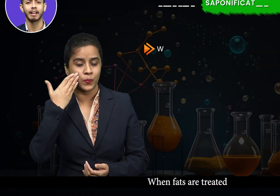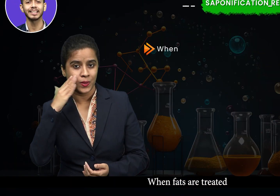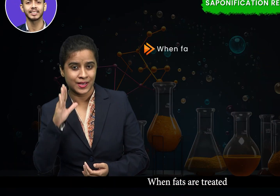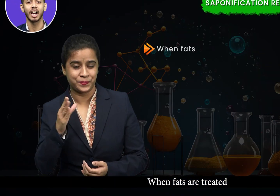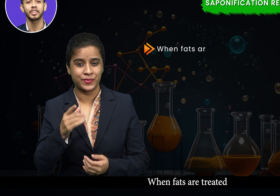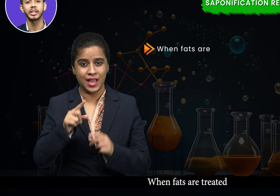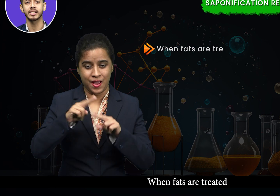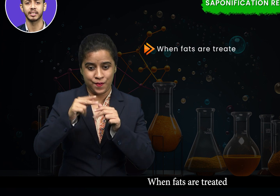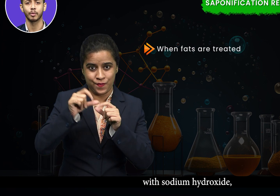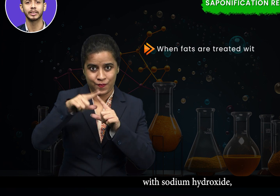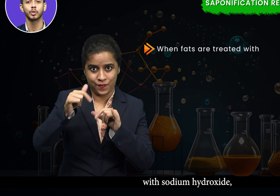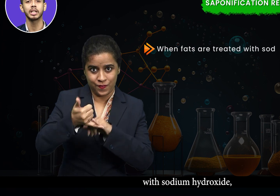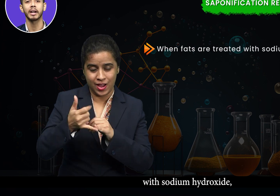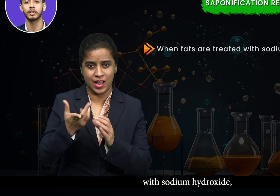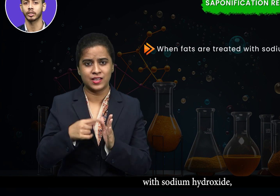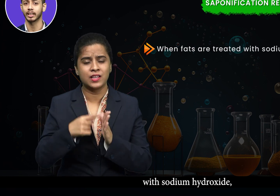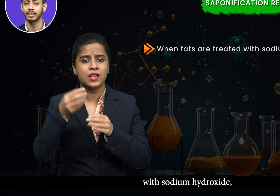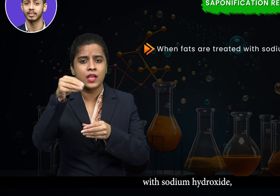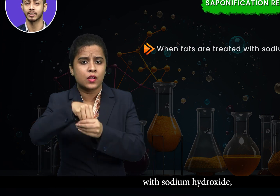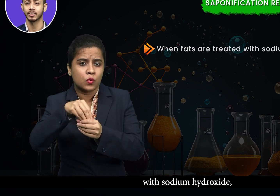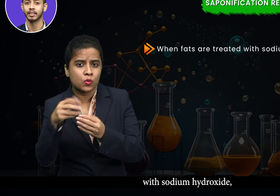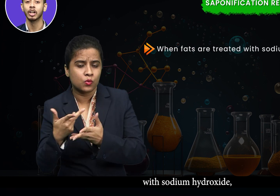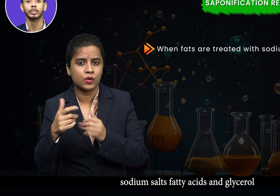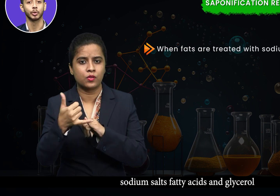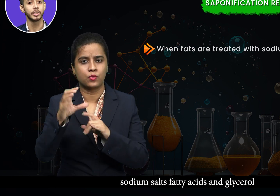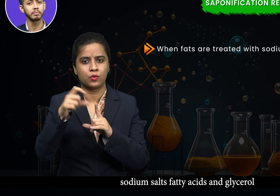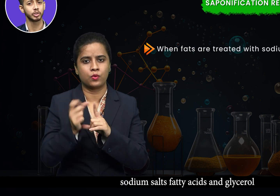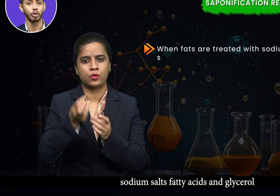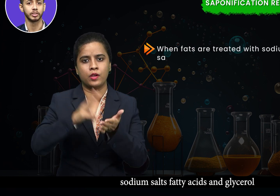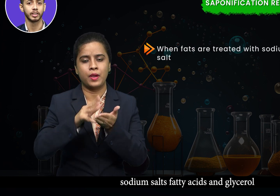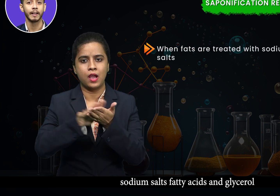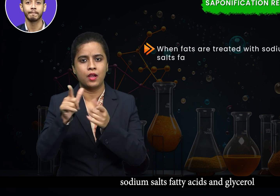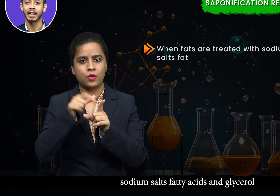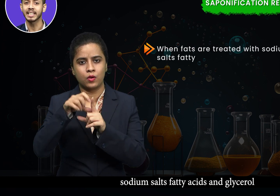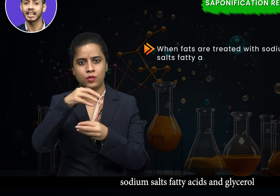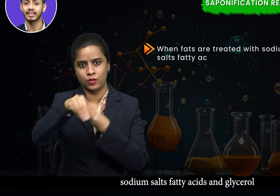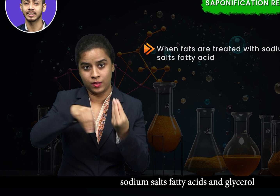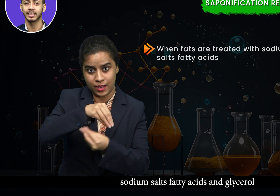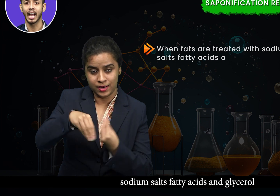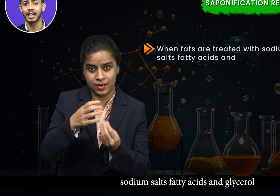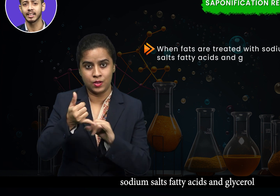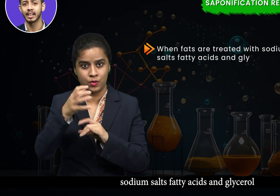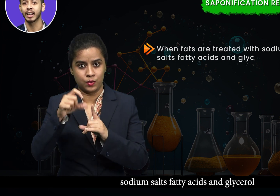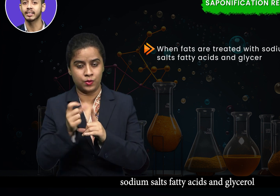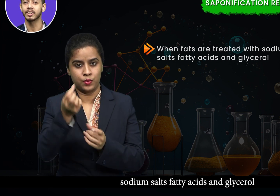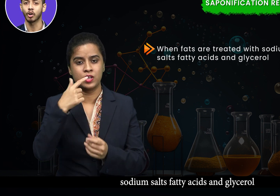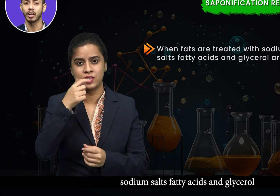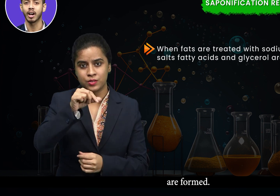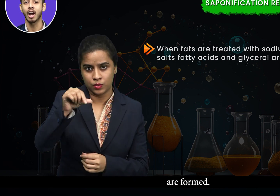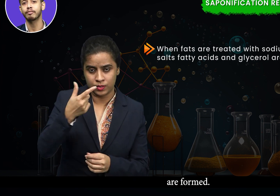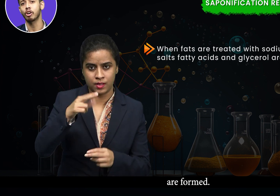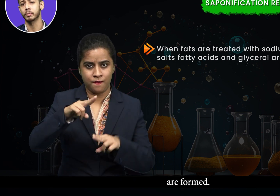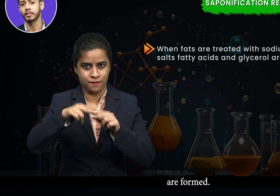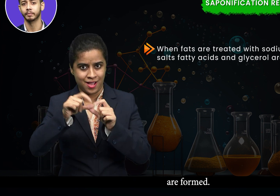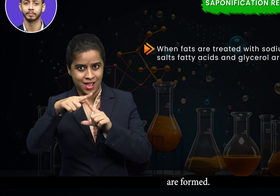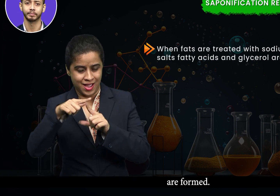When fats are treated with sodium hydroxide, sodium salts, fatty acids and glycerol